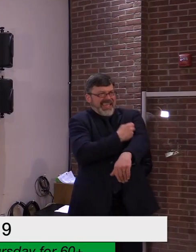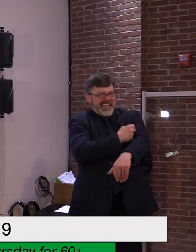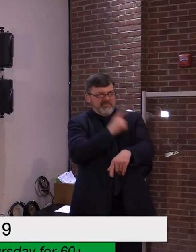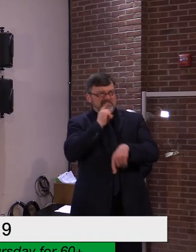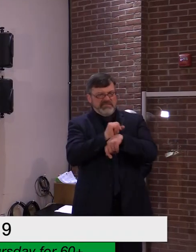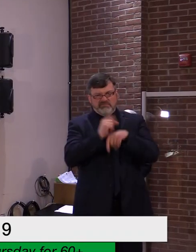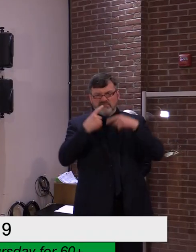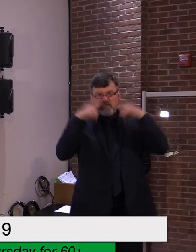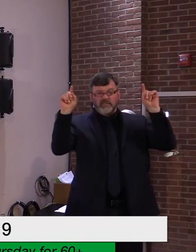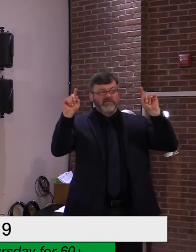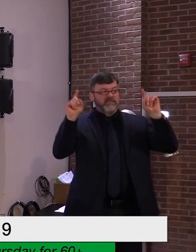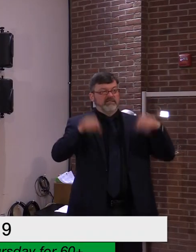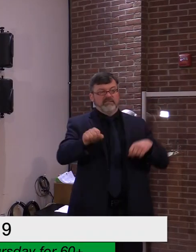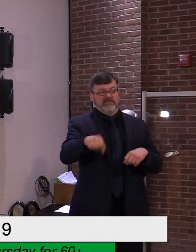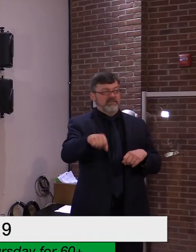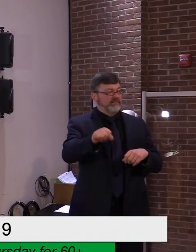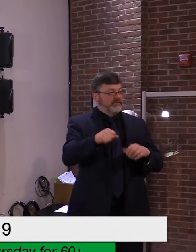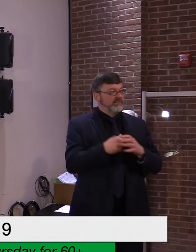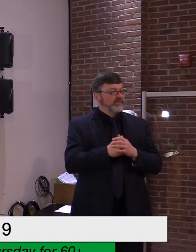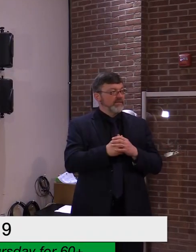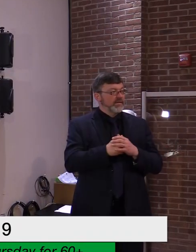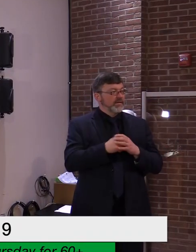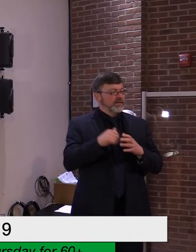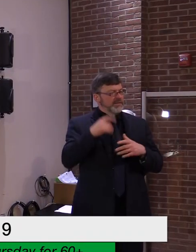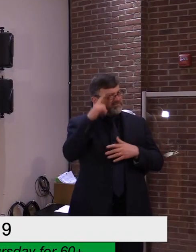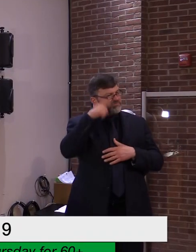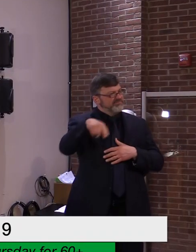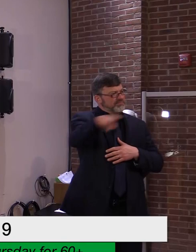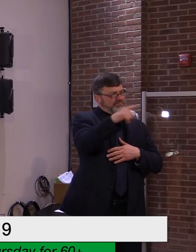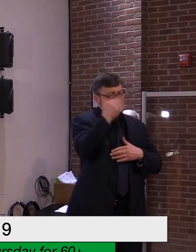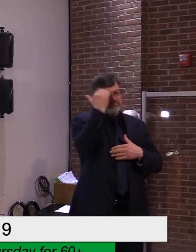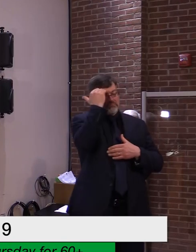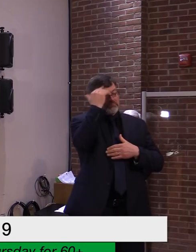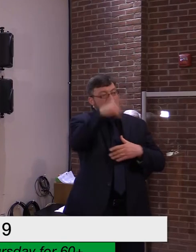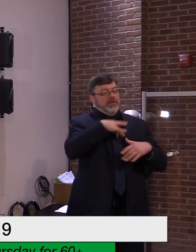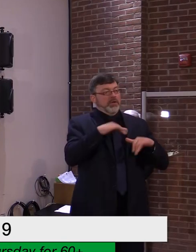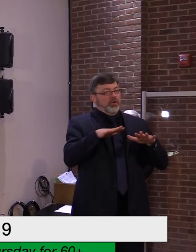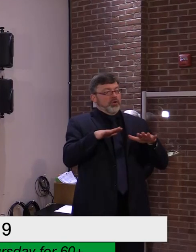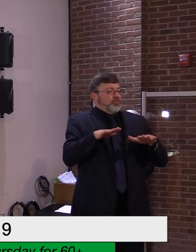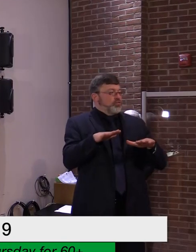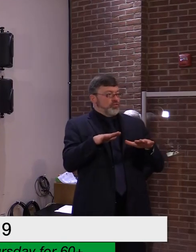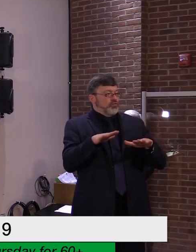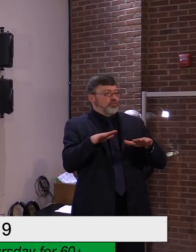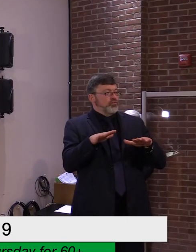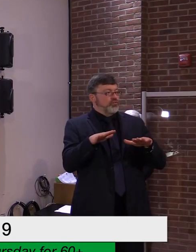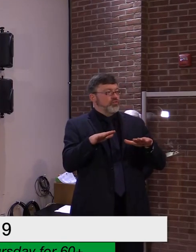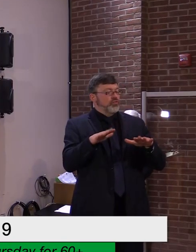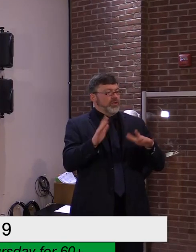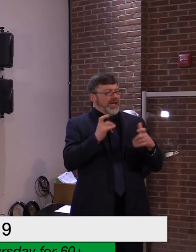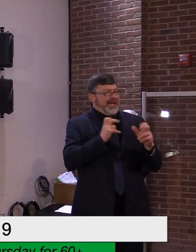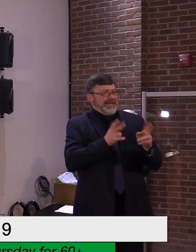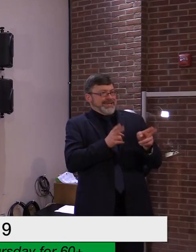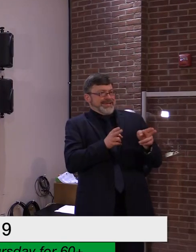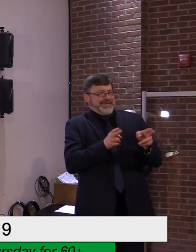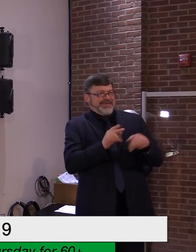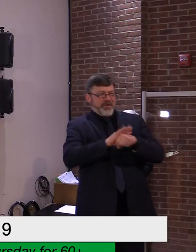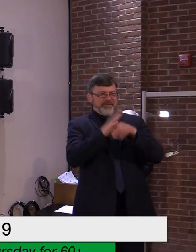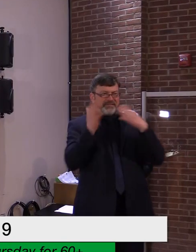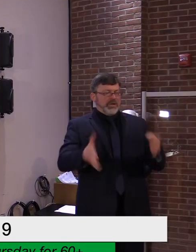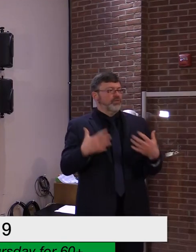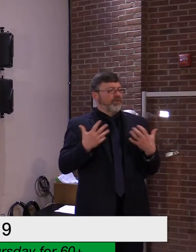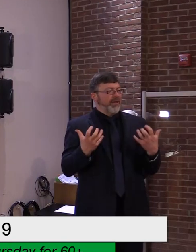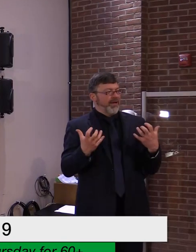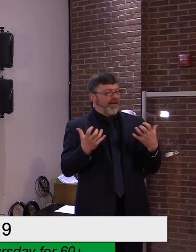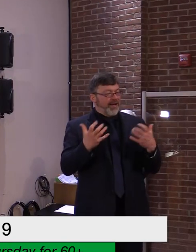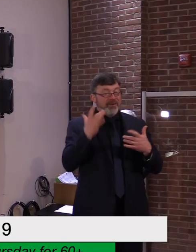I think we're all feeling the same sense of relief right now that winter's coming to an end. The first real warm weather and sunshine is